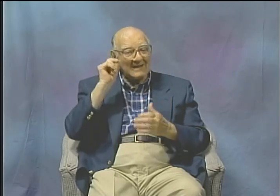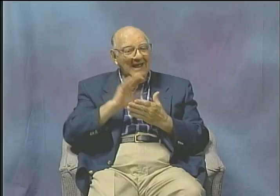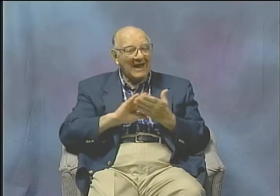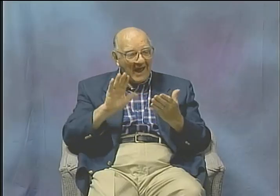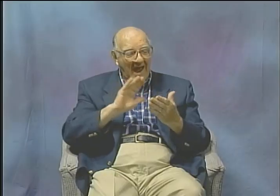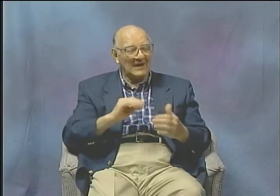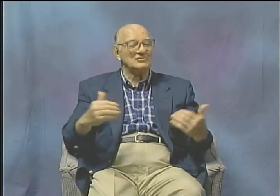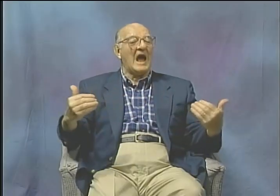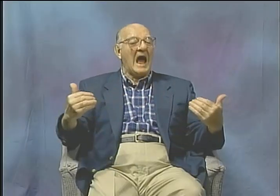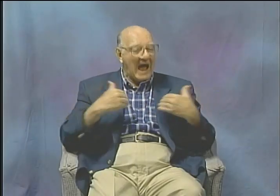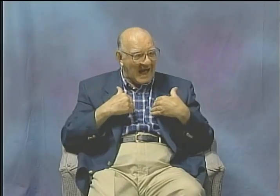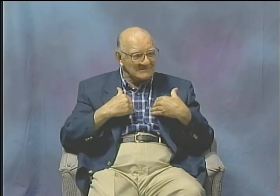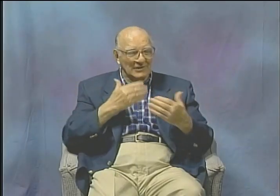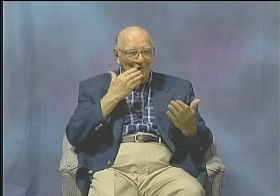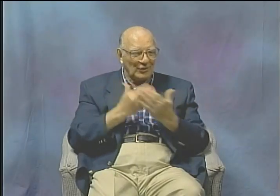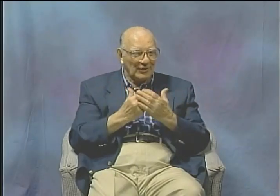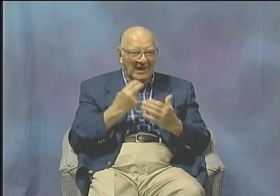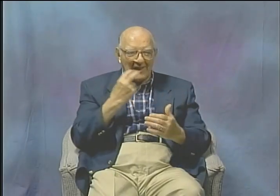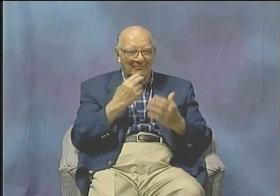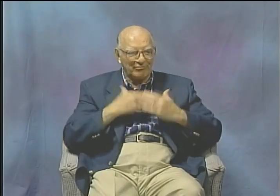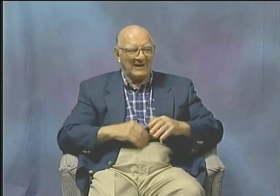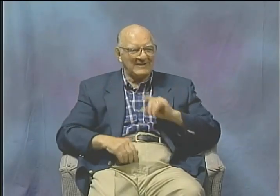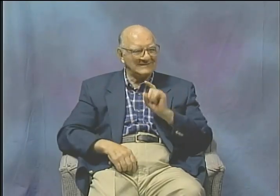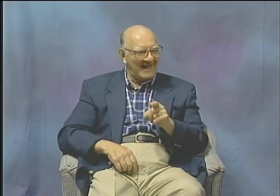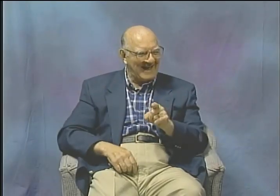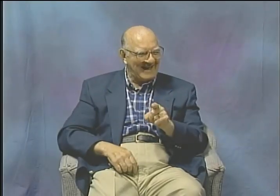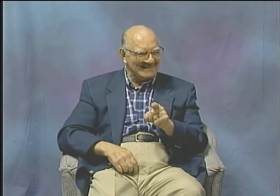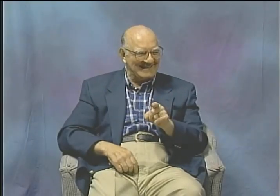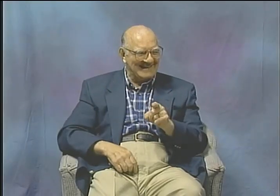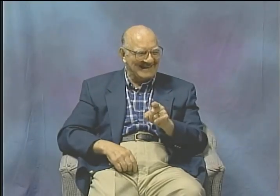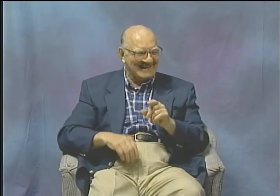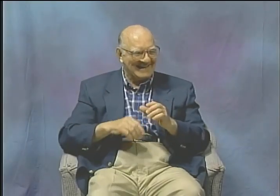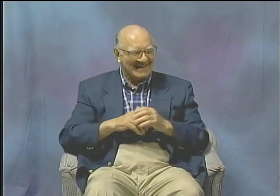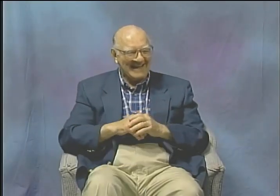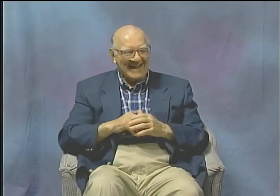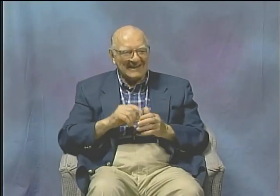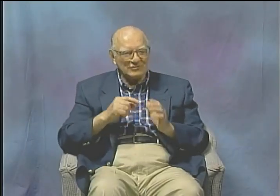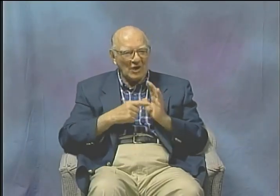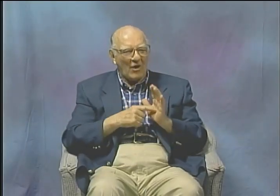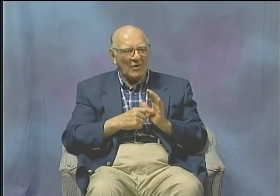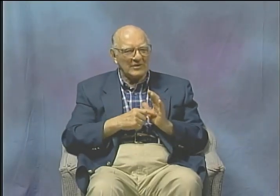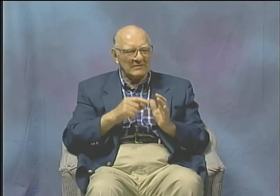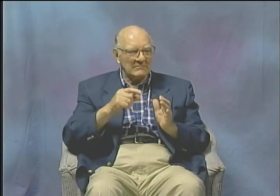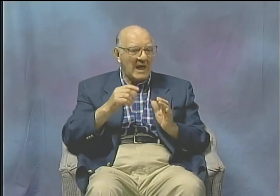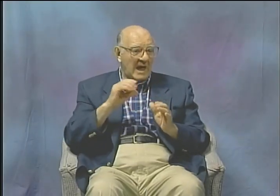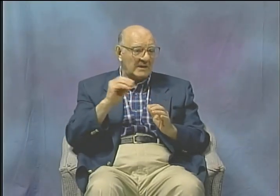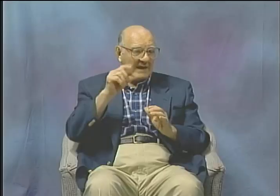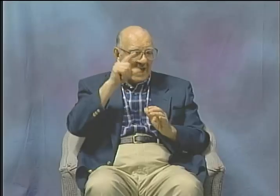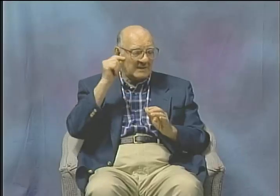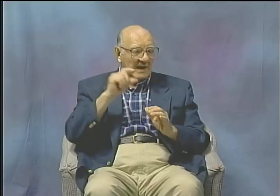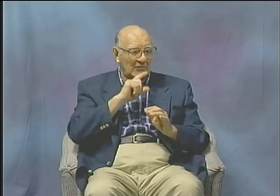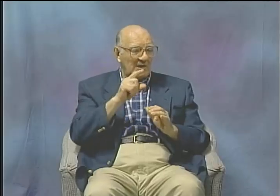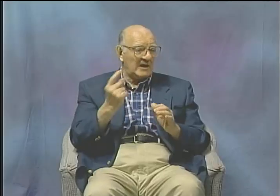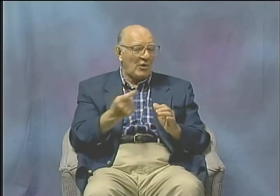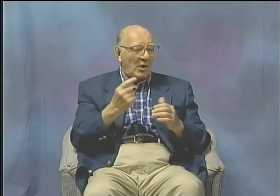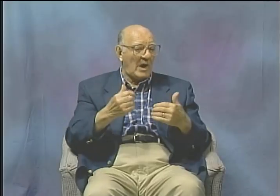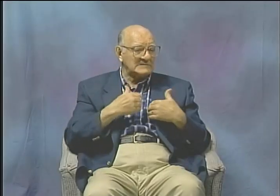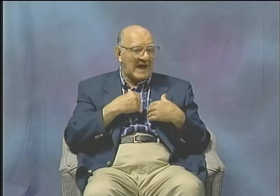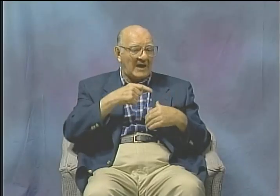Canada College has good lip readers there. It showed, man, Canada really always had a